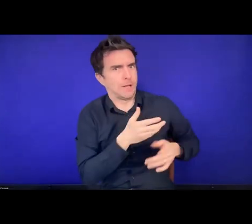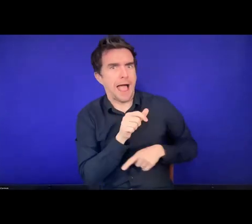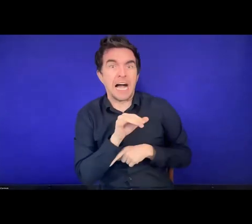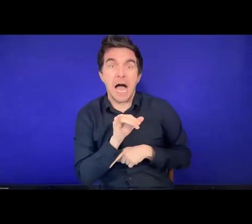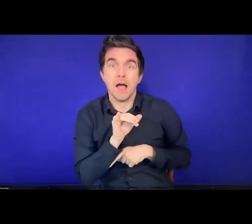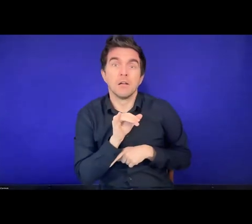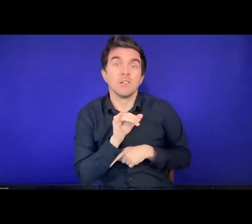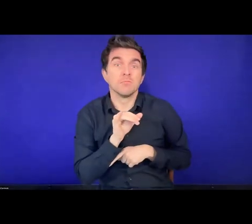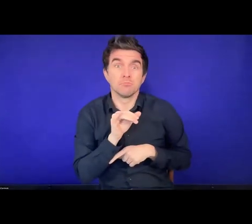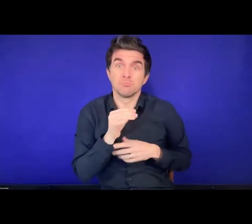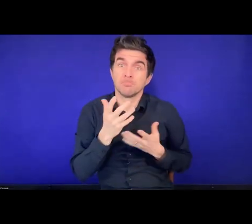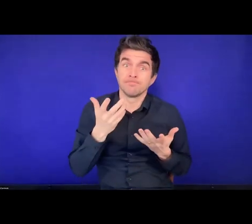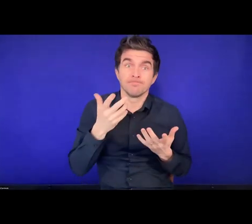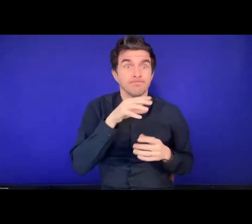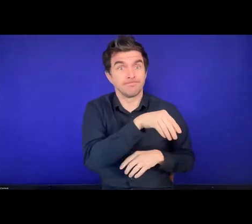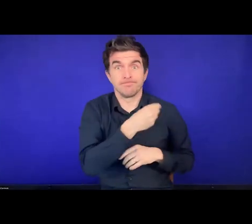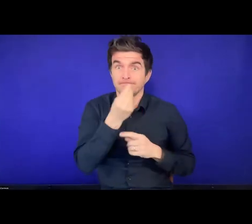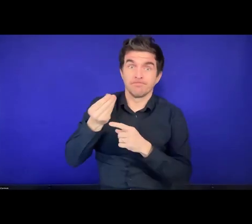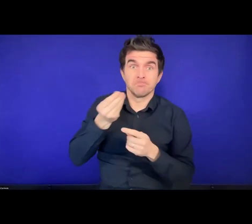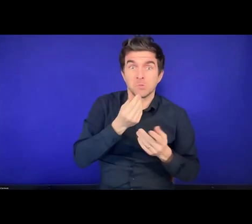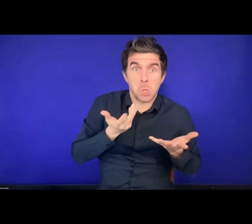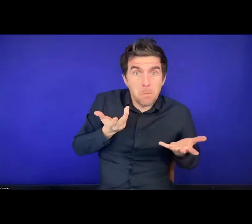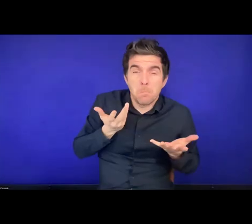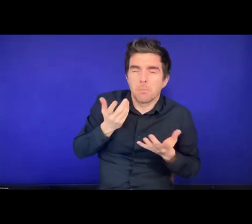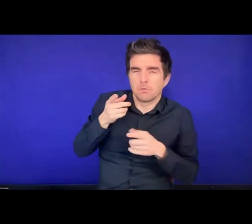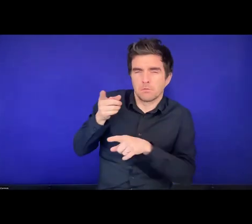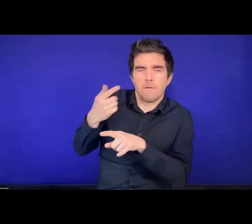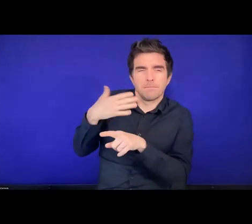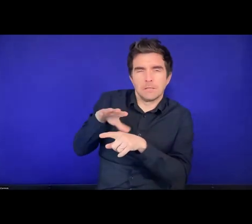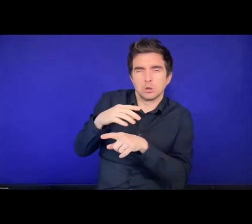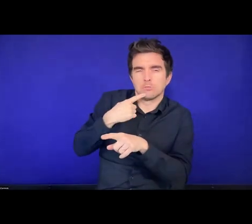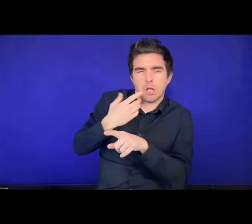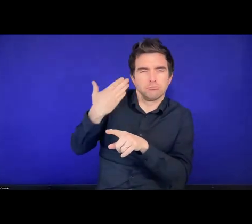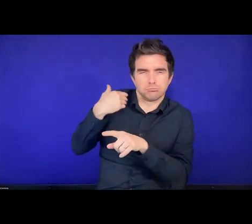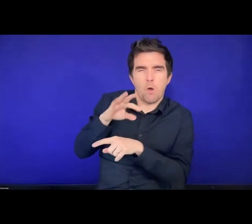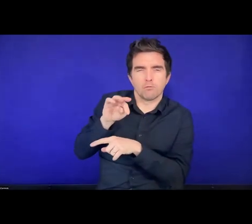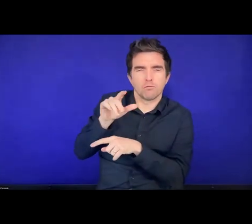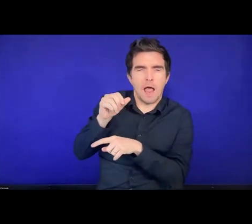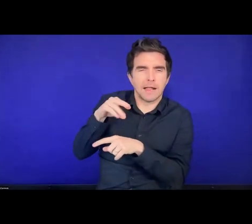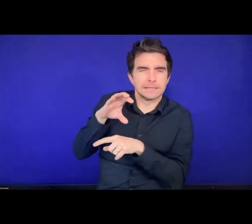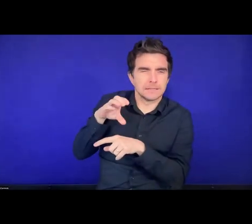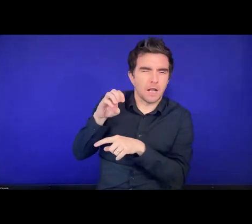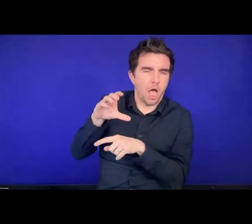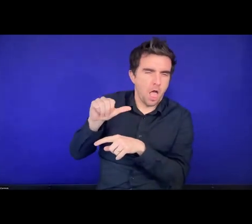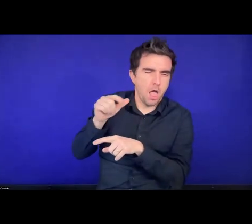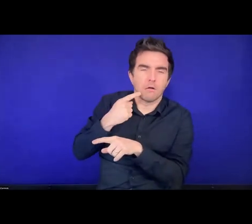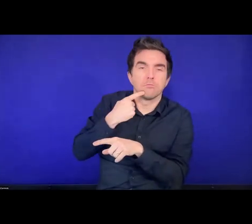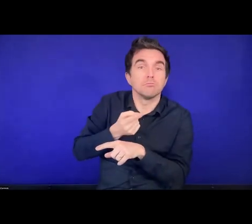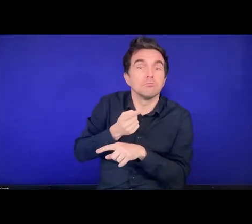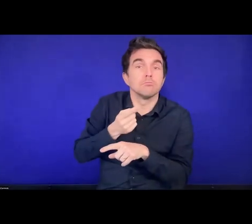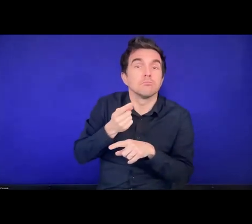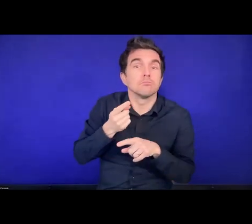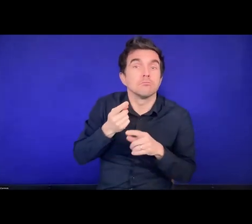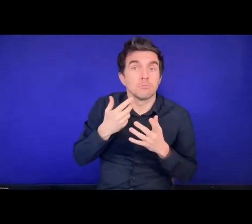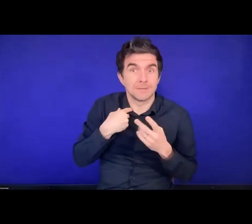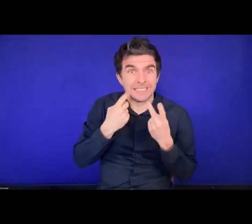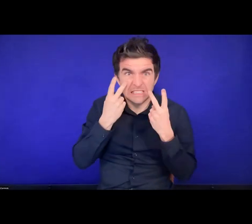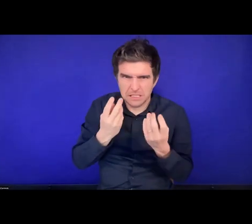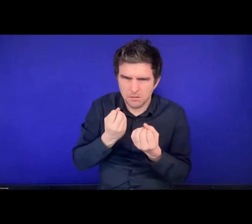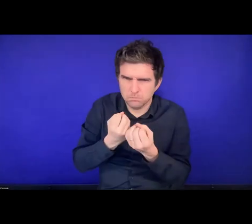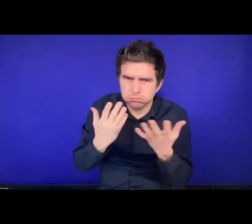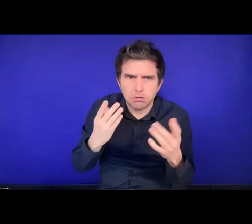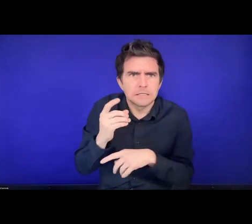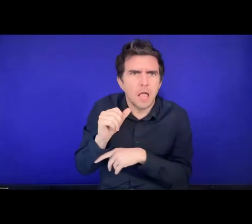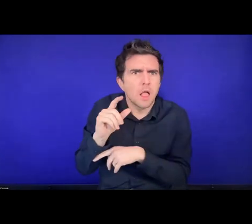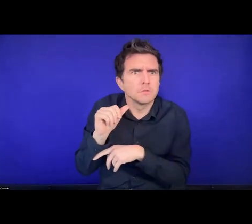from private companies. Like, we all, when we get our phones or we get a new app or whatever, we scroll through the terms